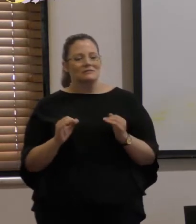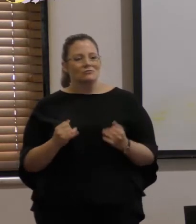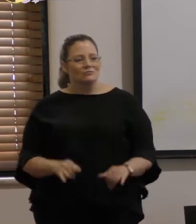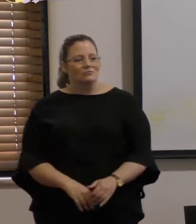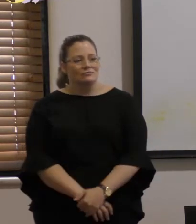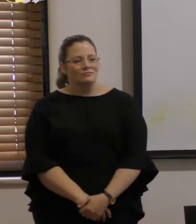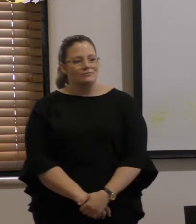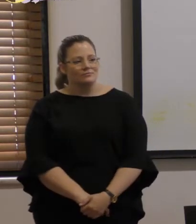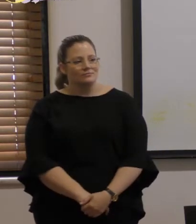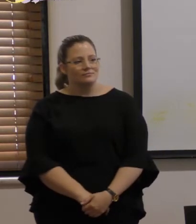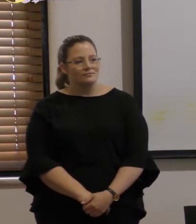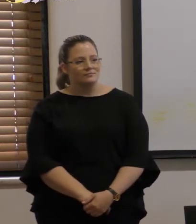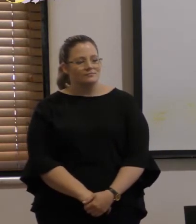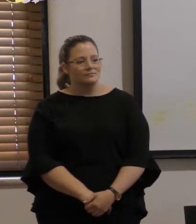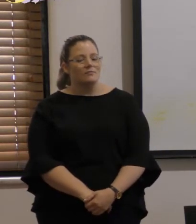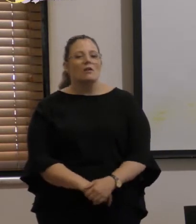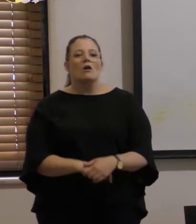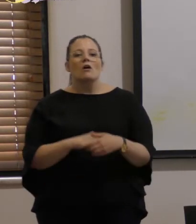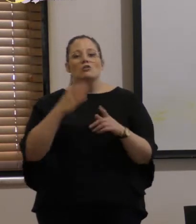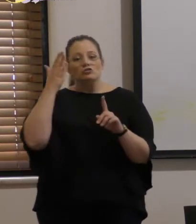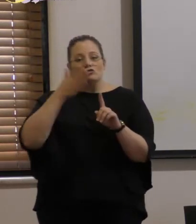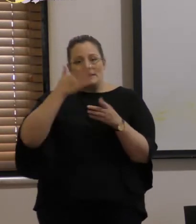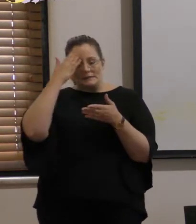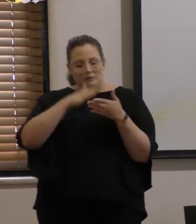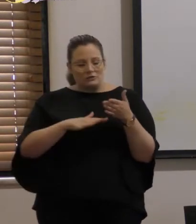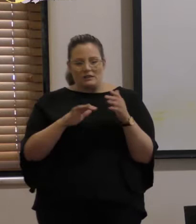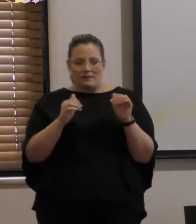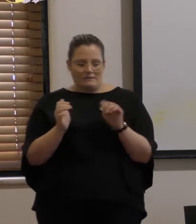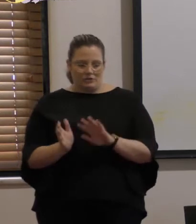Okay. Enough of the direct experiences, I think. I